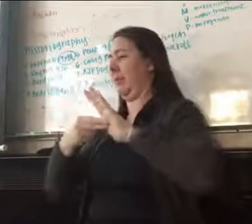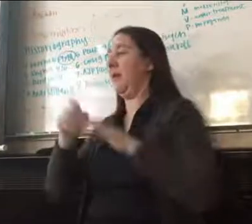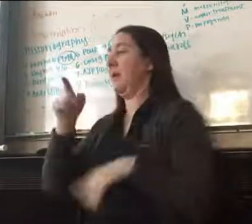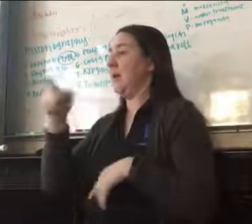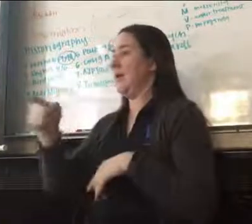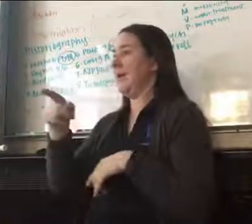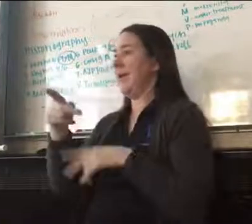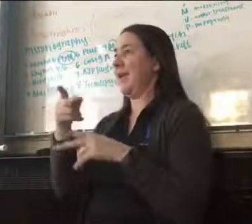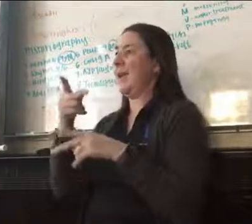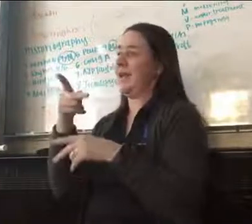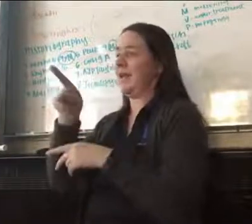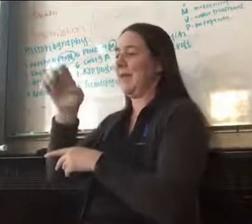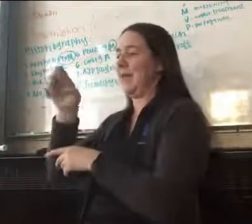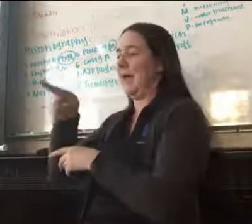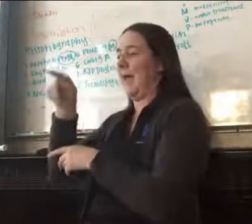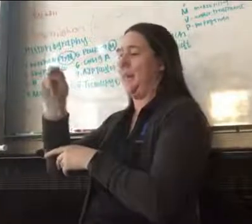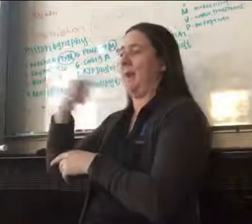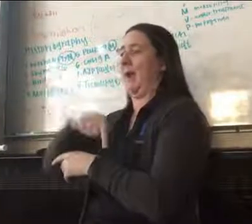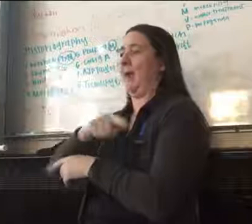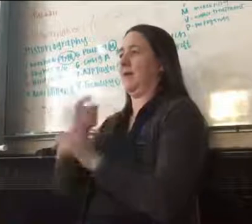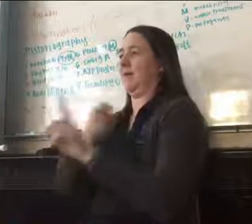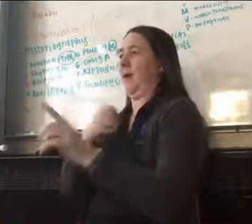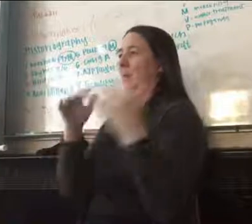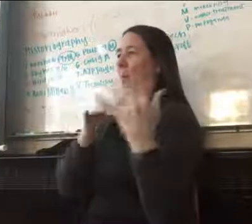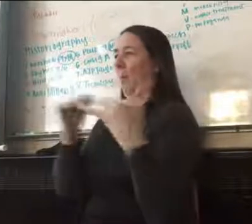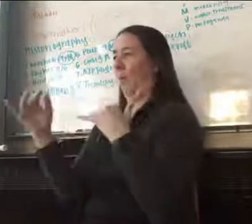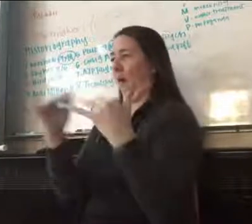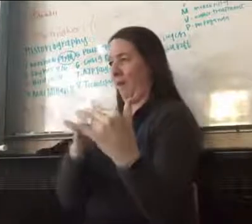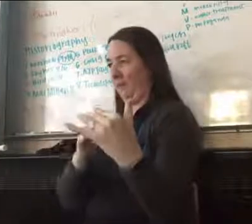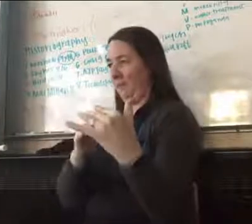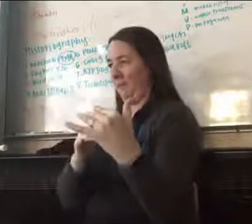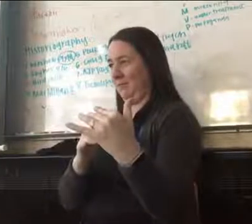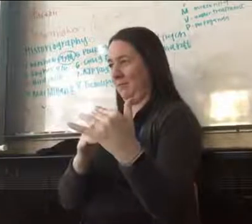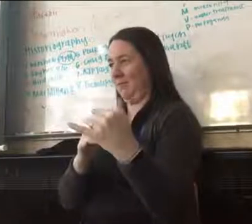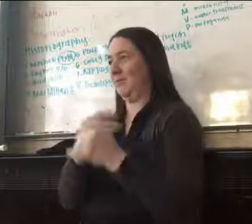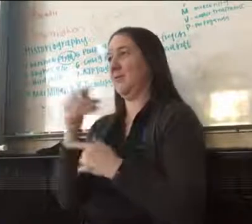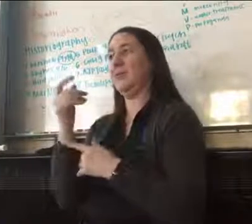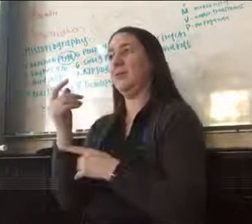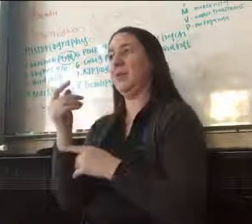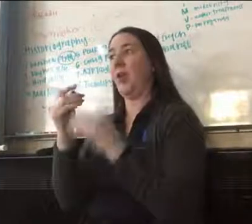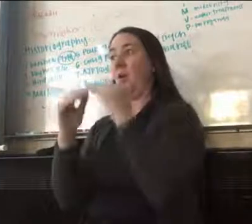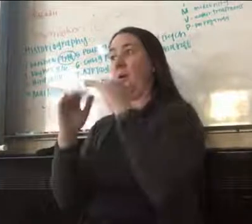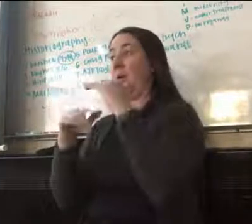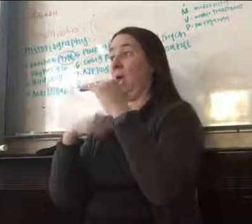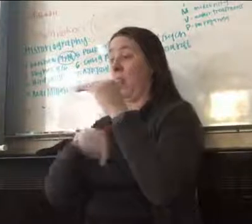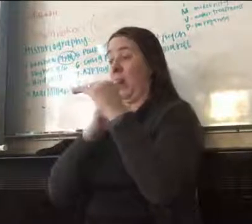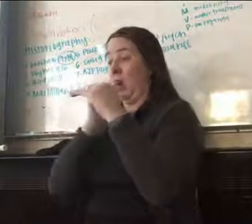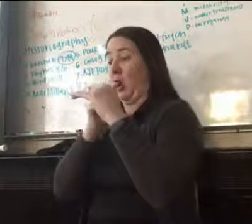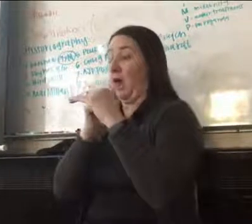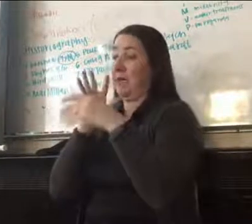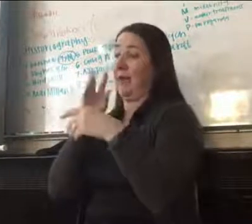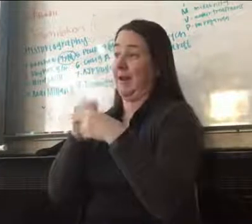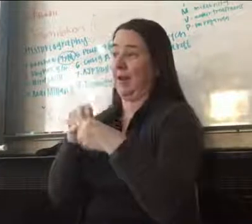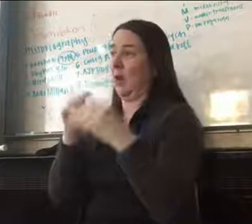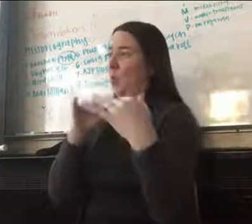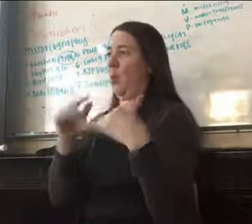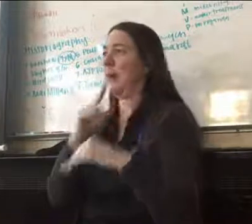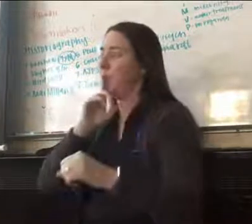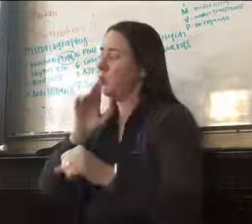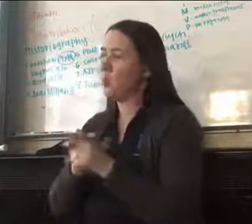Wilson wins the presidency under the slogan, we're not in war. And I promise you, we're not going to go to